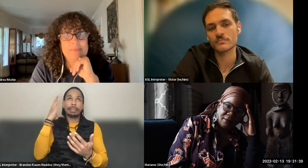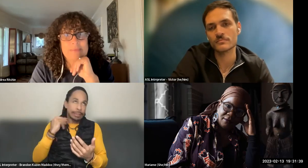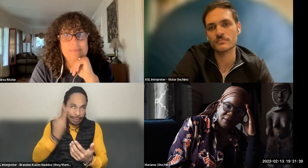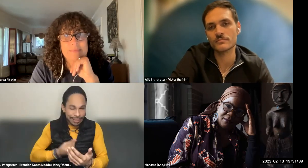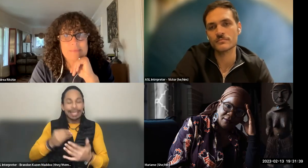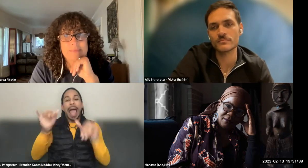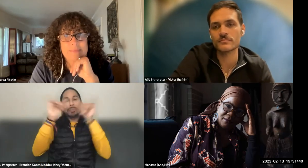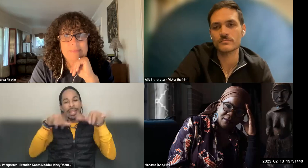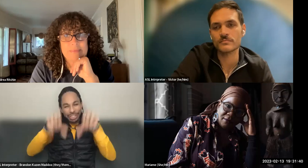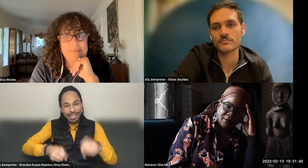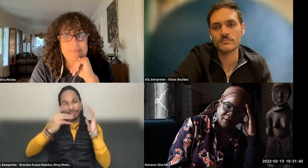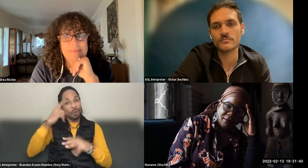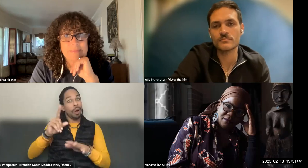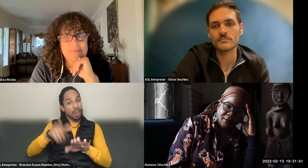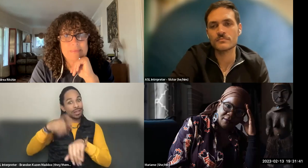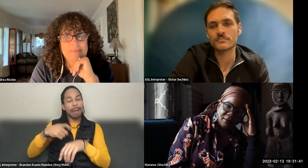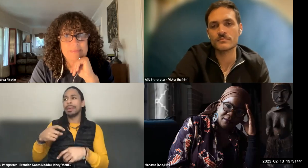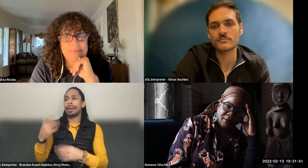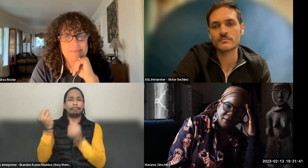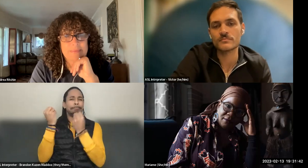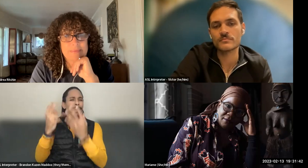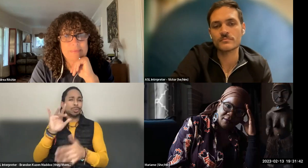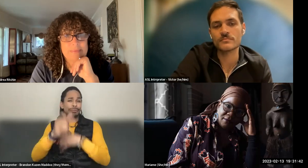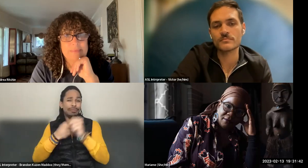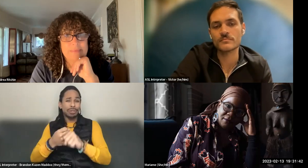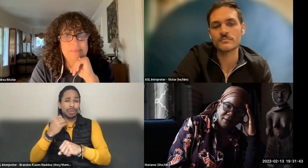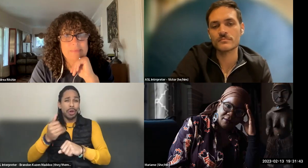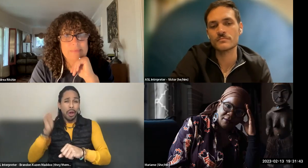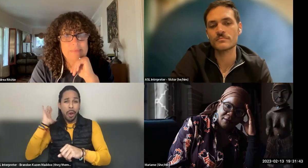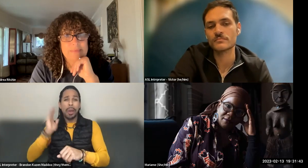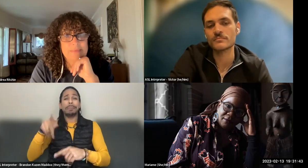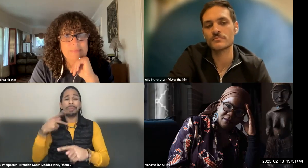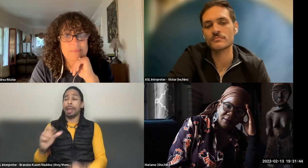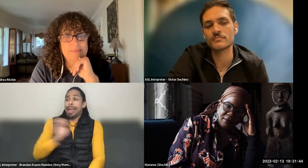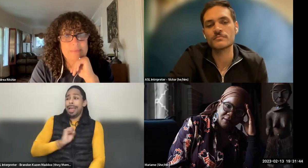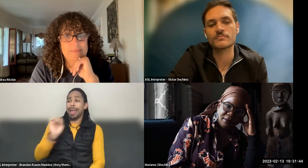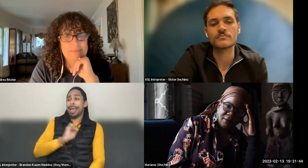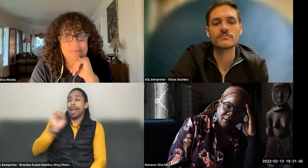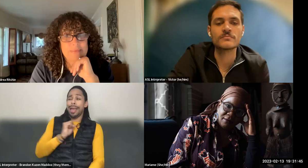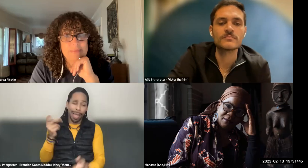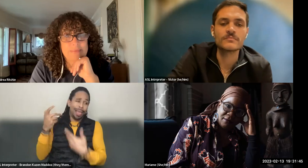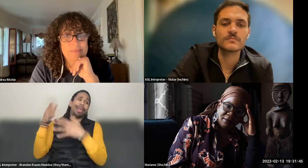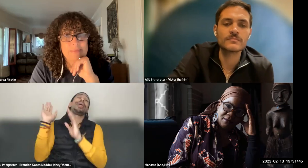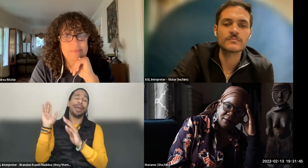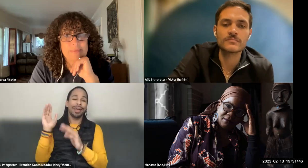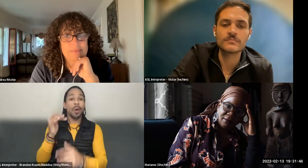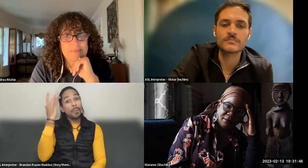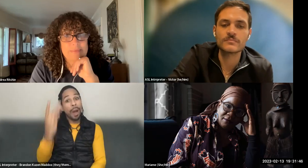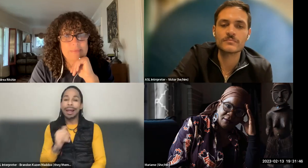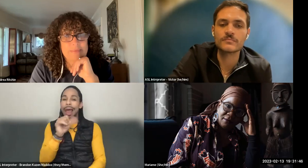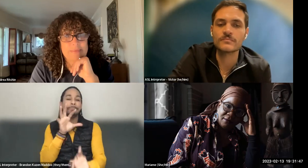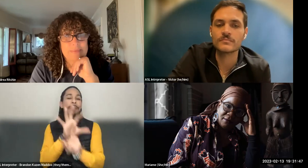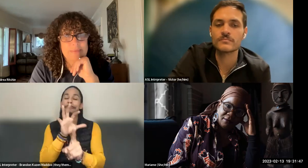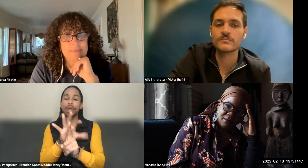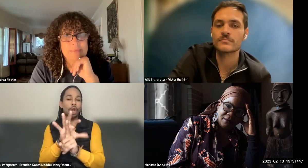years ago. We're still laughed out of many rooms because it's unpopular to be an abolitionist. But